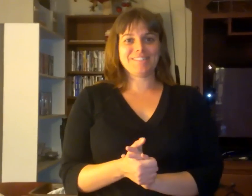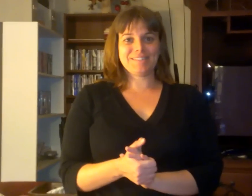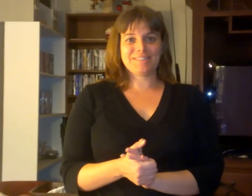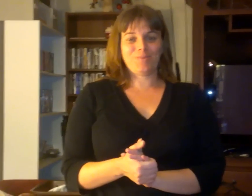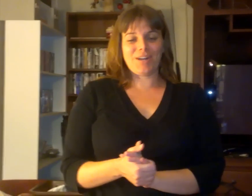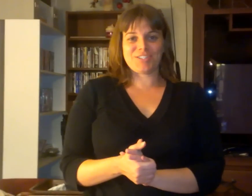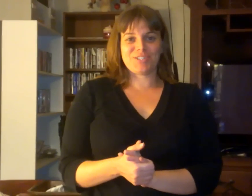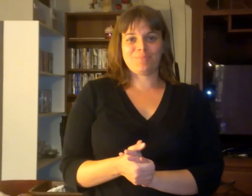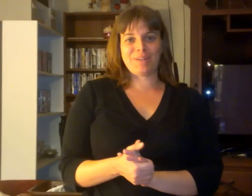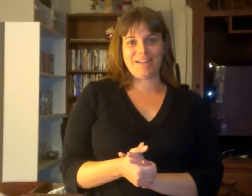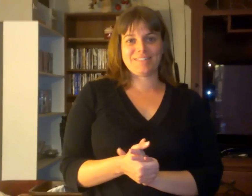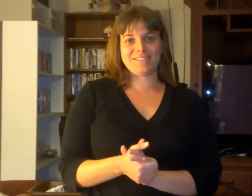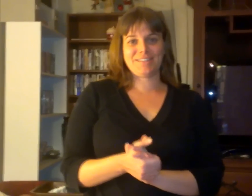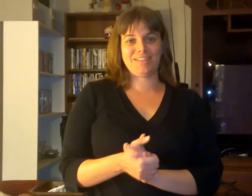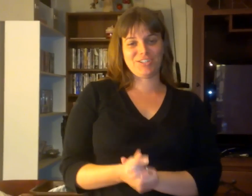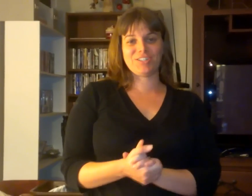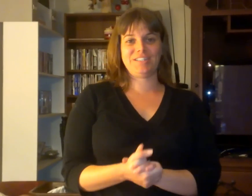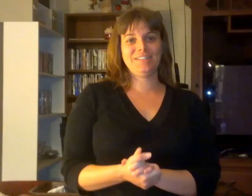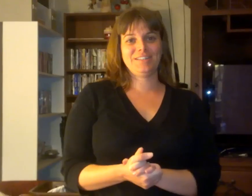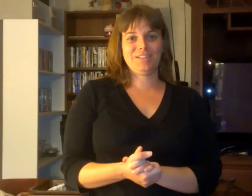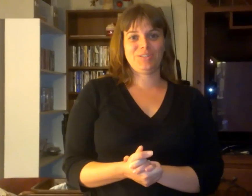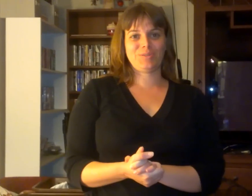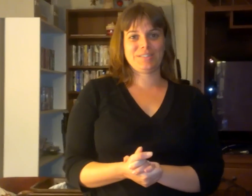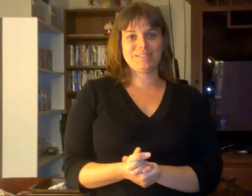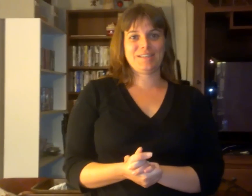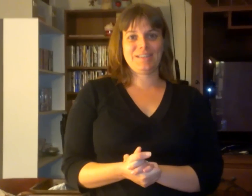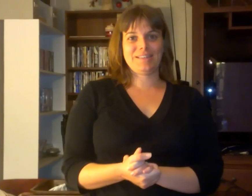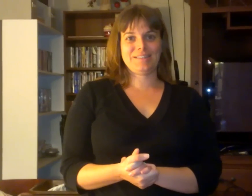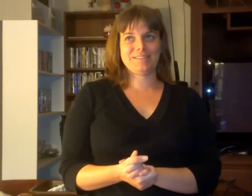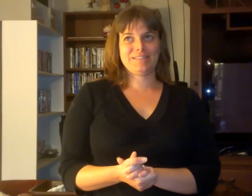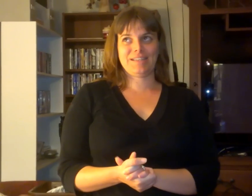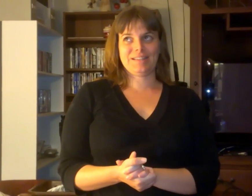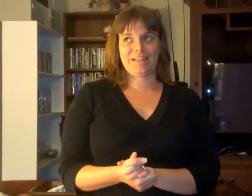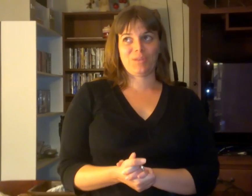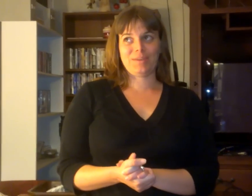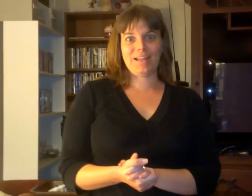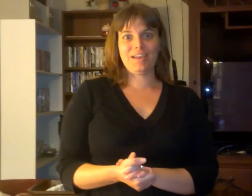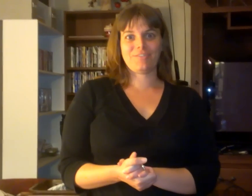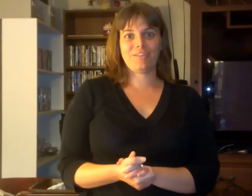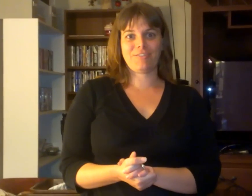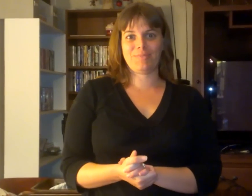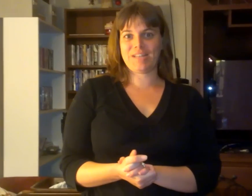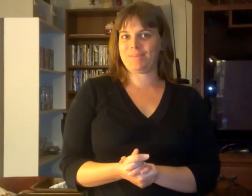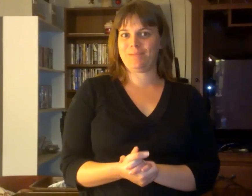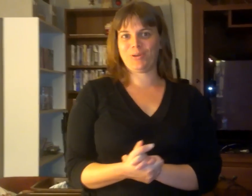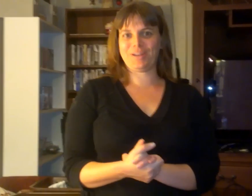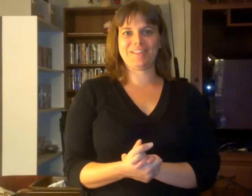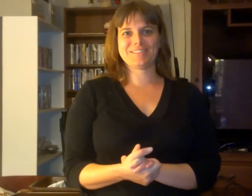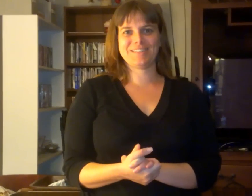it. Watch, practice, get good. Your quiz is in like a week and a half from the time that I'm recording this.